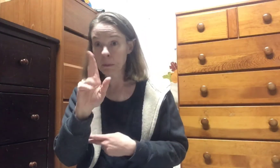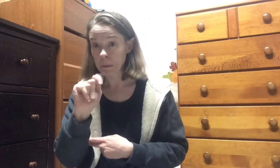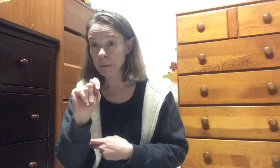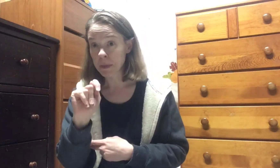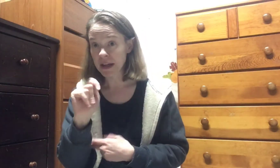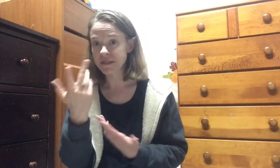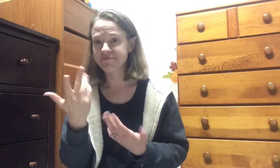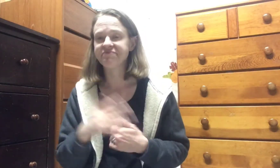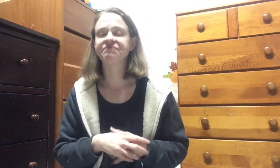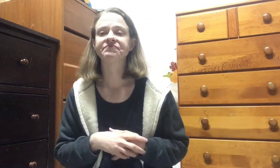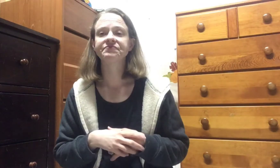but.